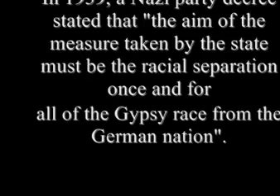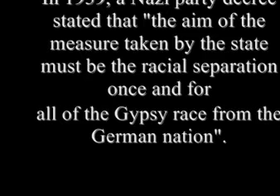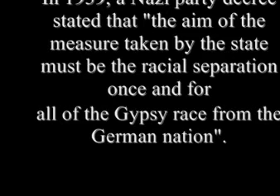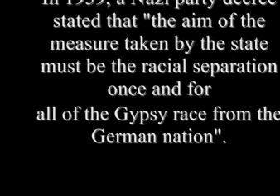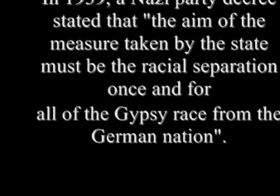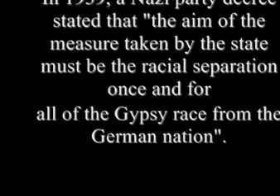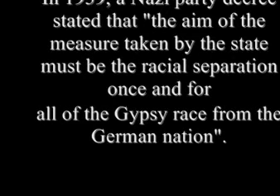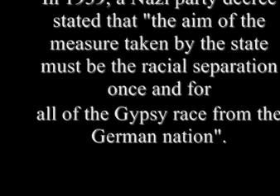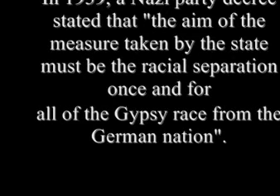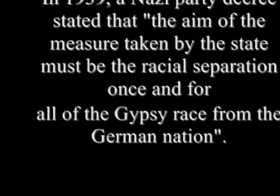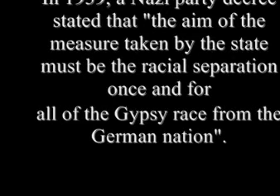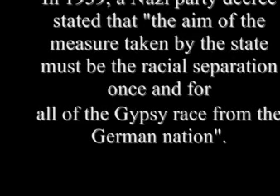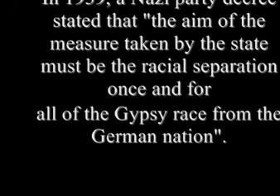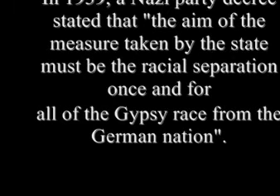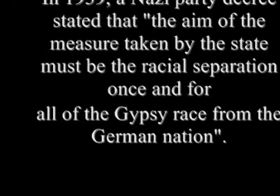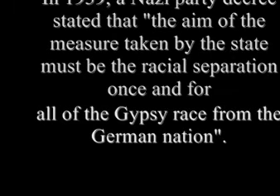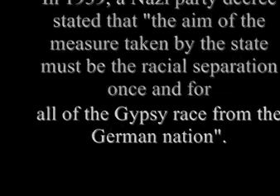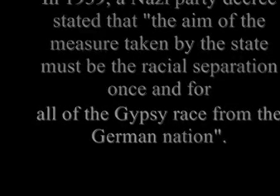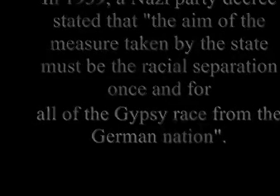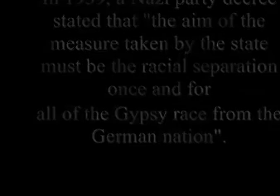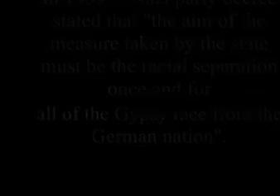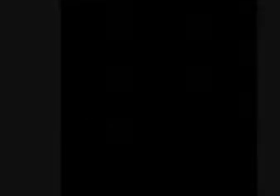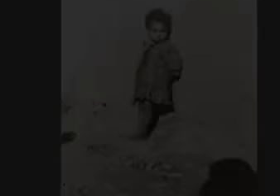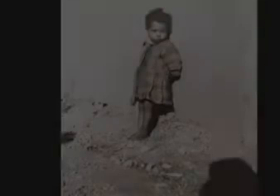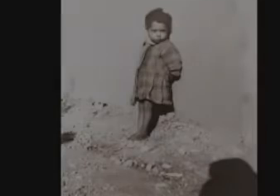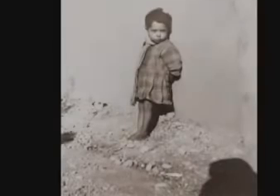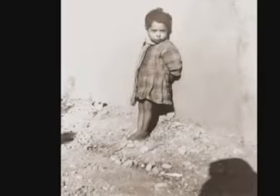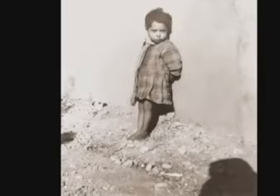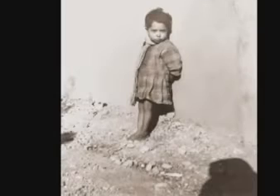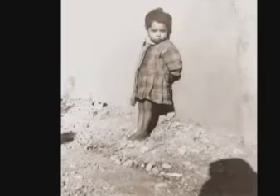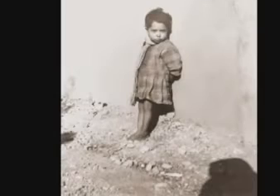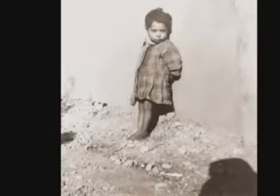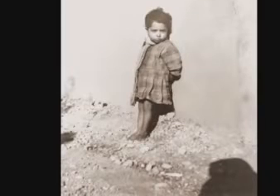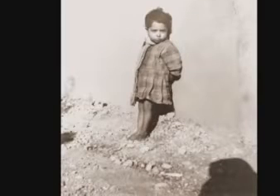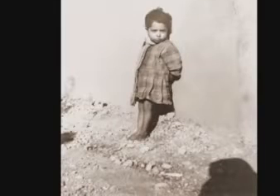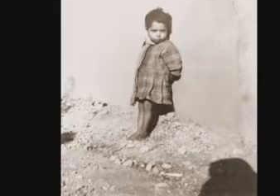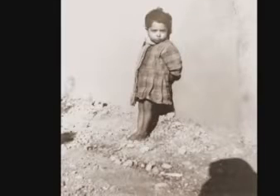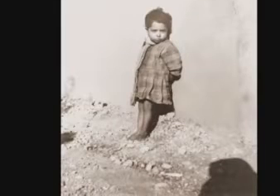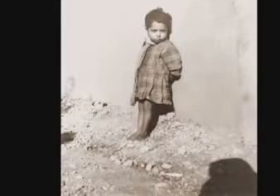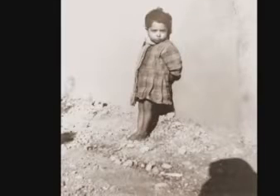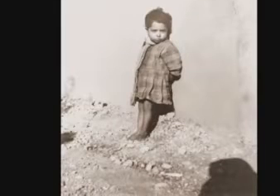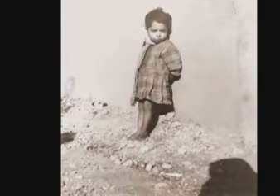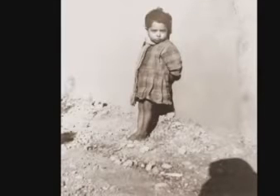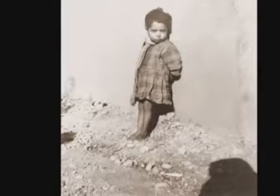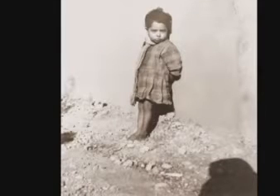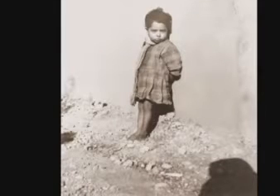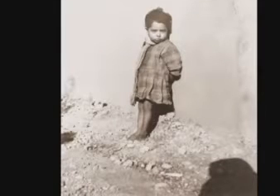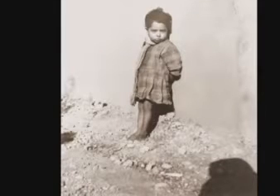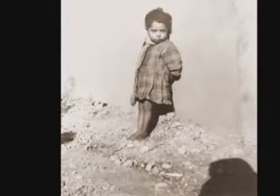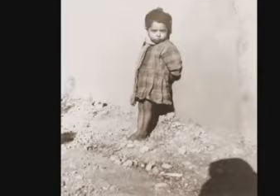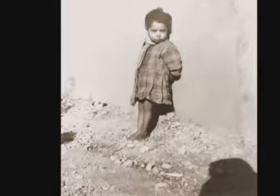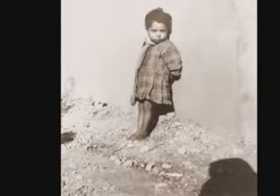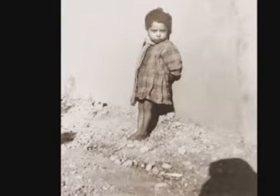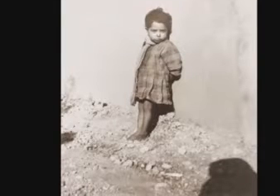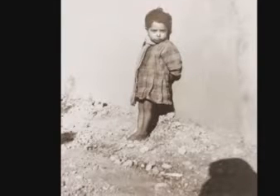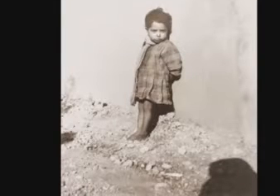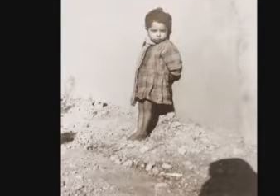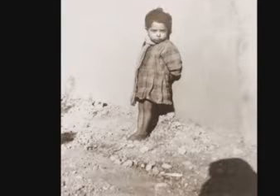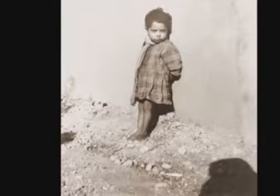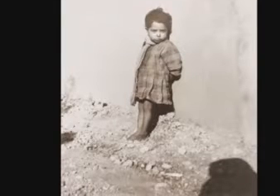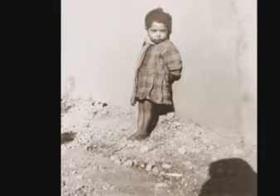safe. La luce che tu dai, I pray we'll find your light, nel